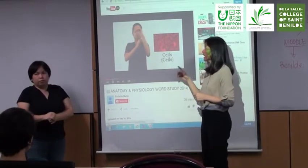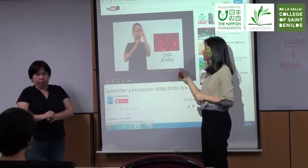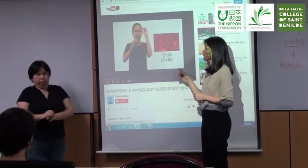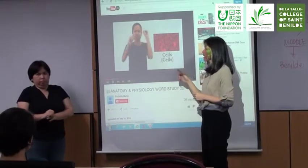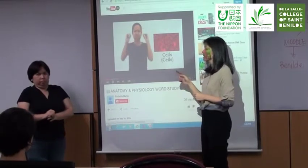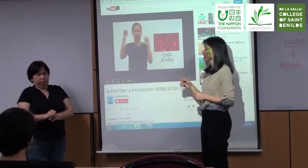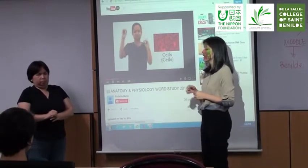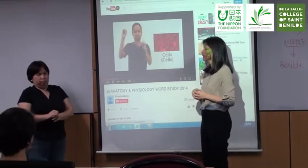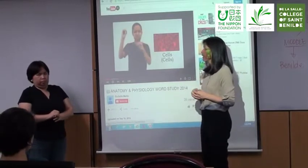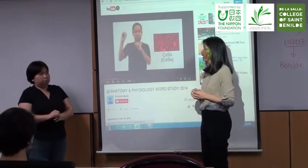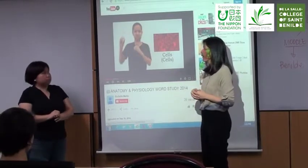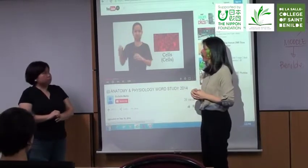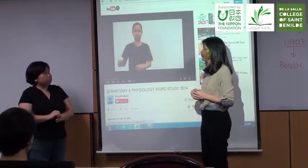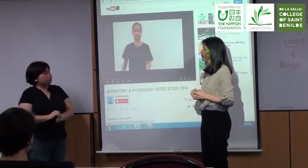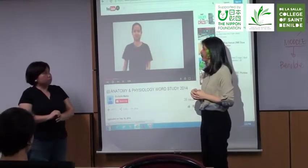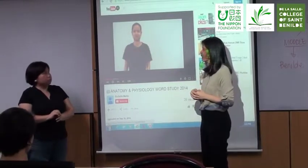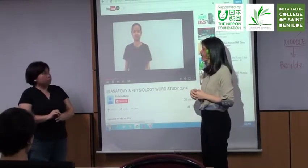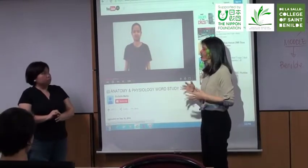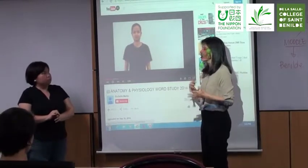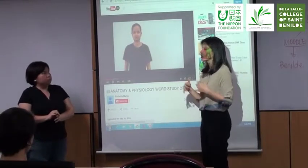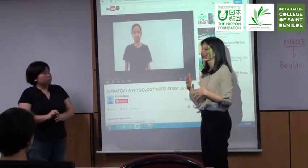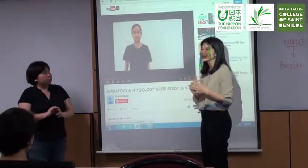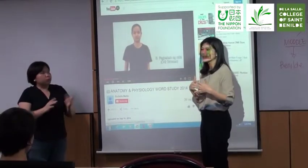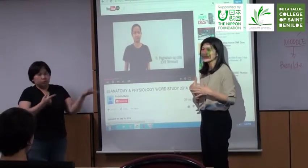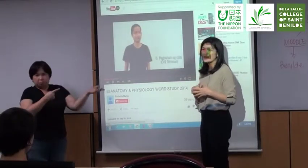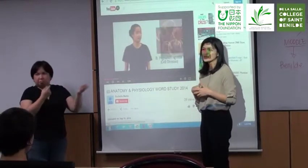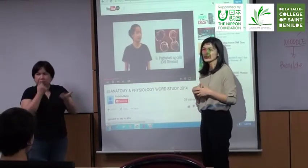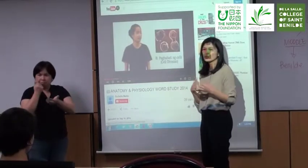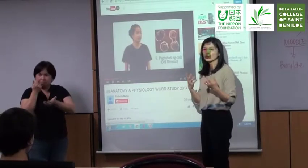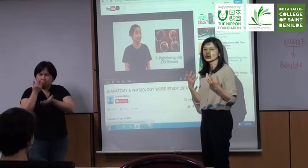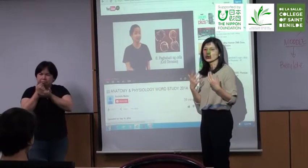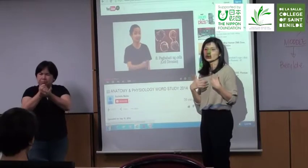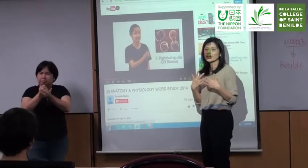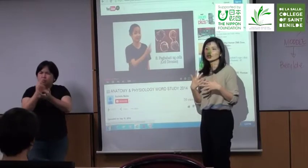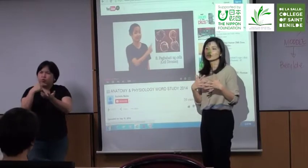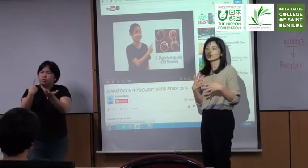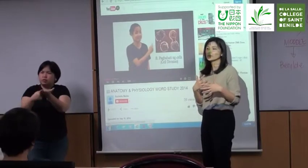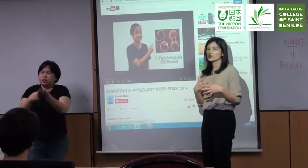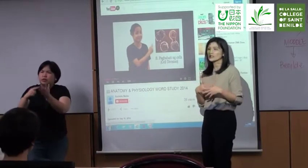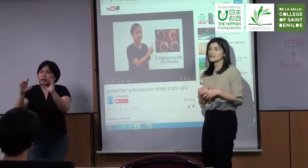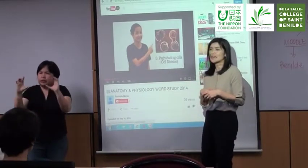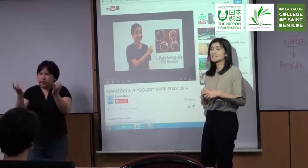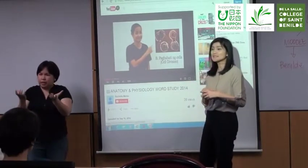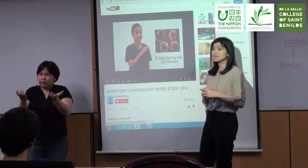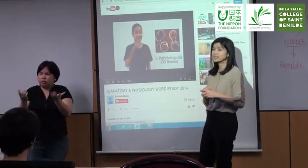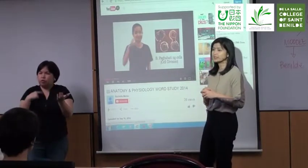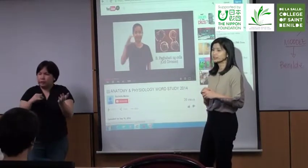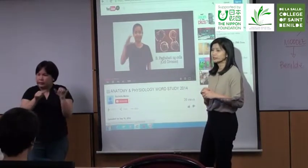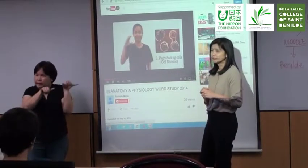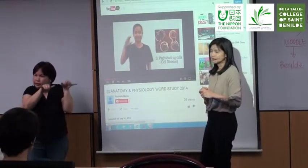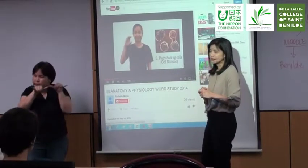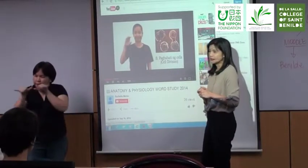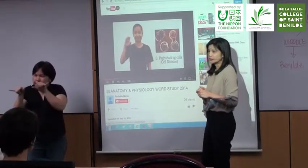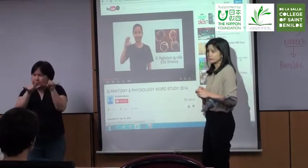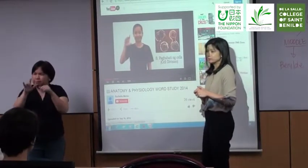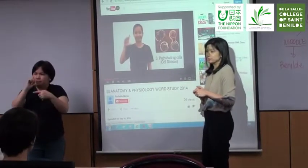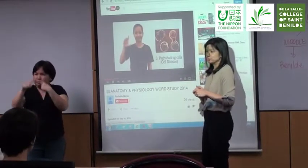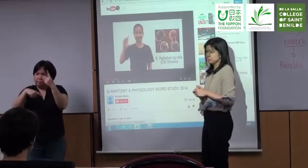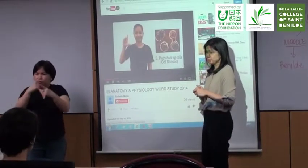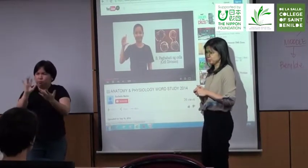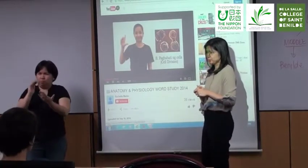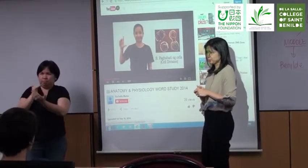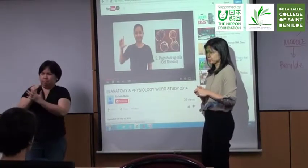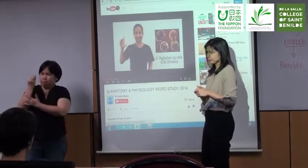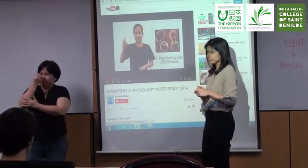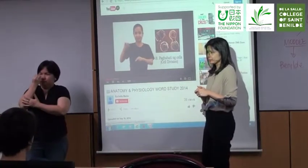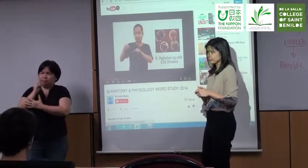So it helps us in discussion in class so we don't get confused on the science.